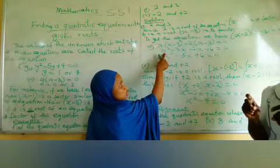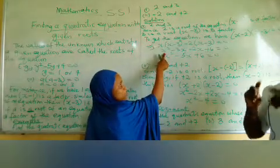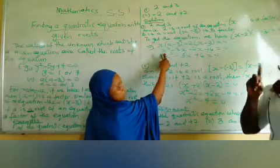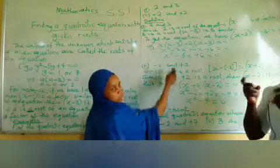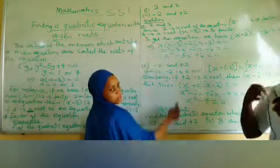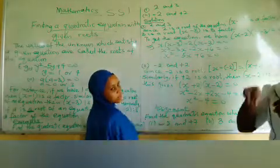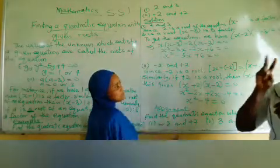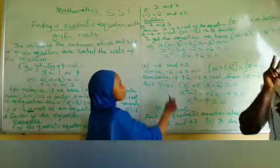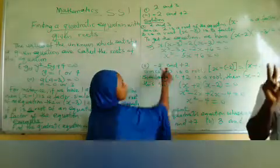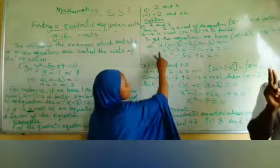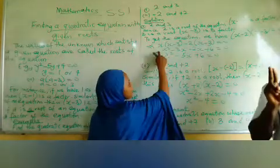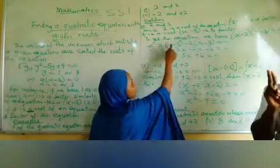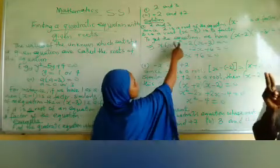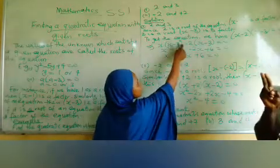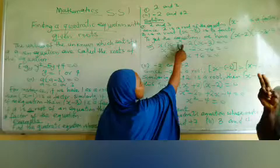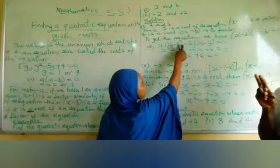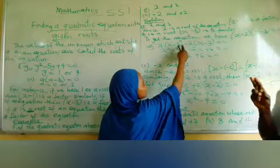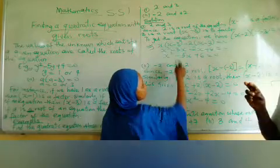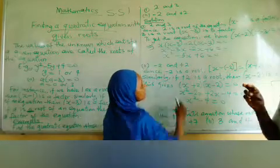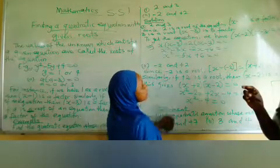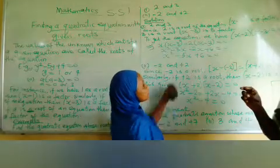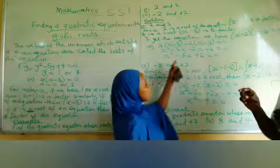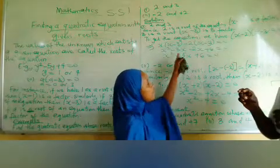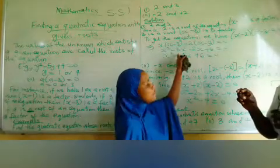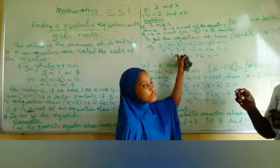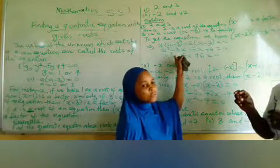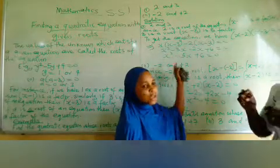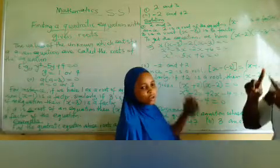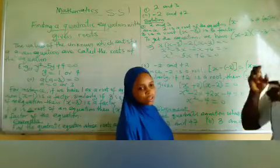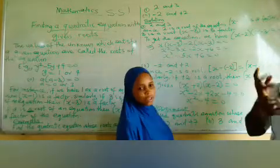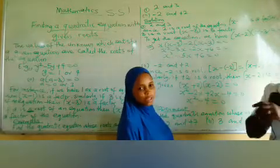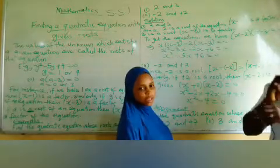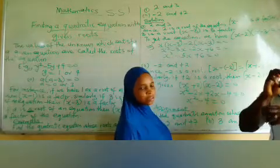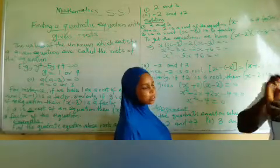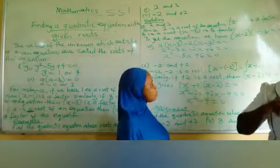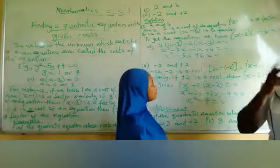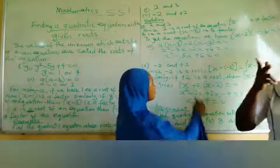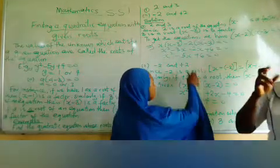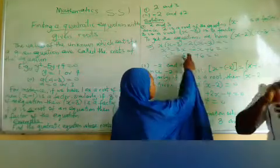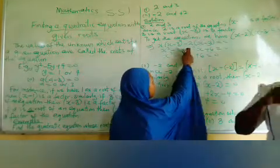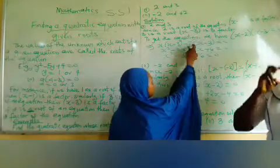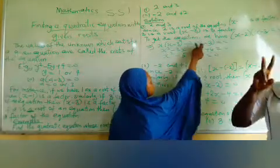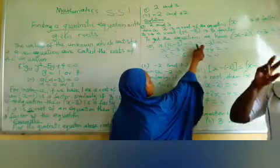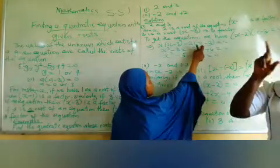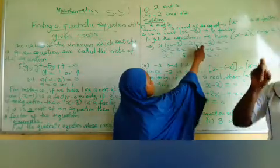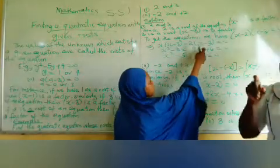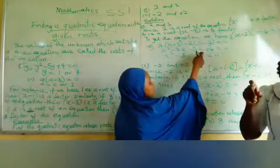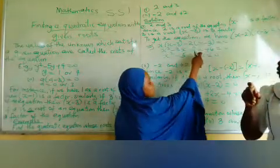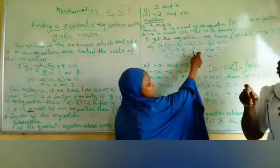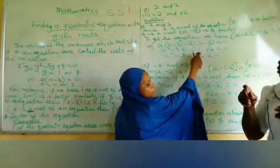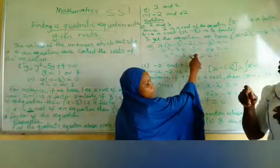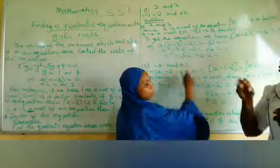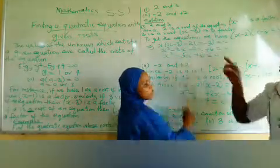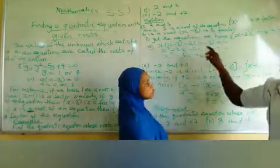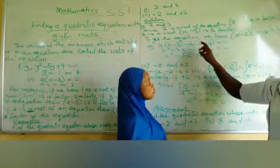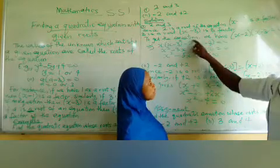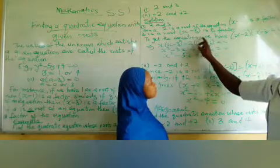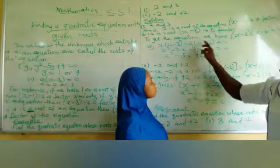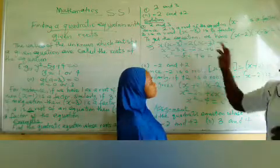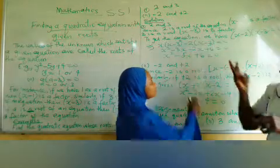squared. X times minus 3 give us minus 3x. Minus 2 times x minus 2x.